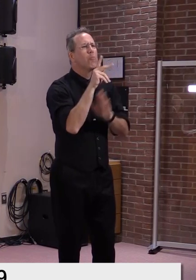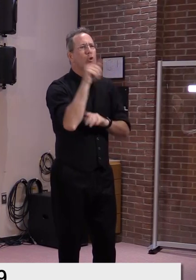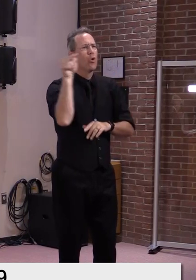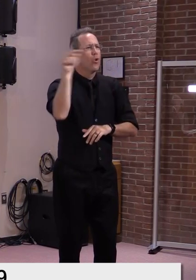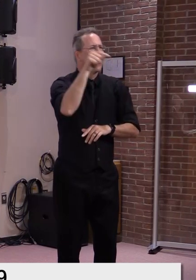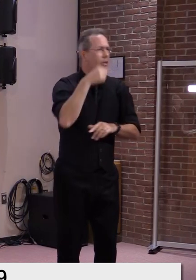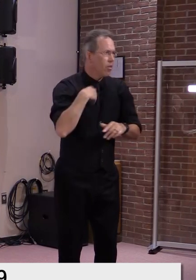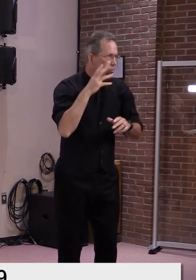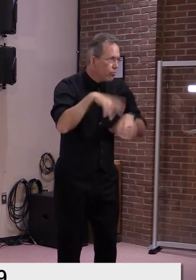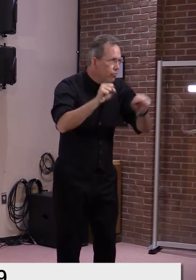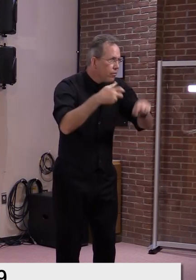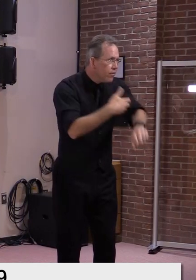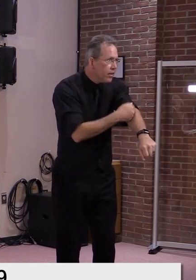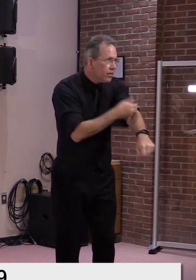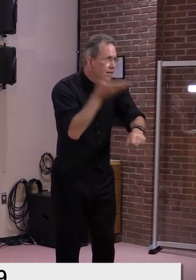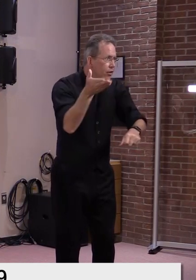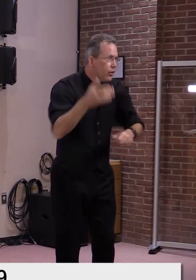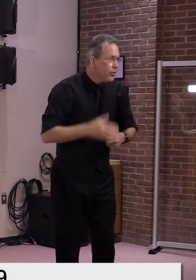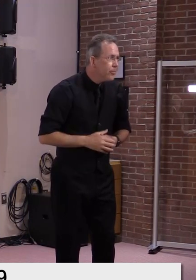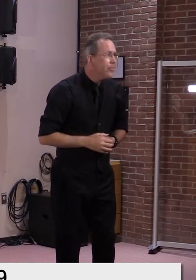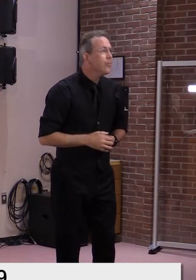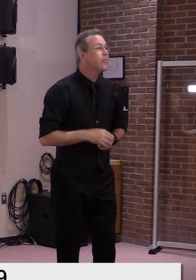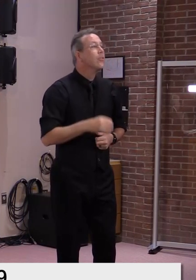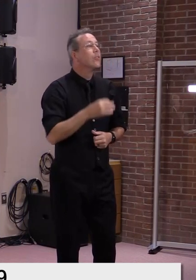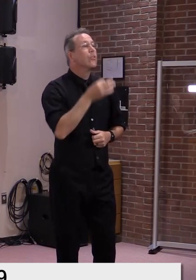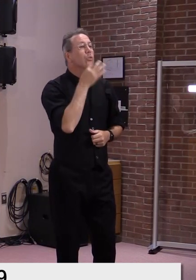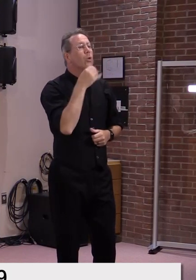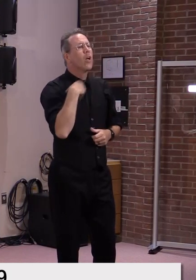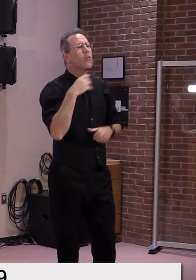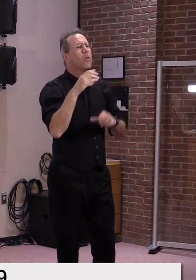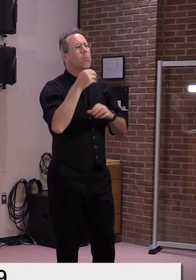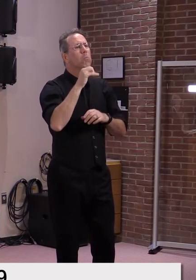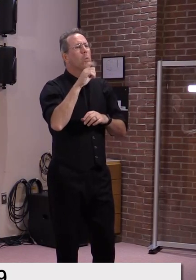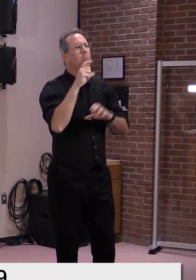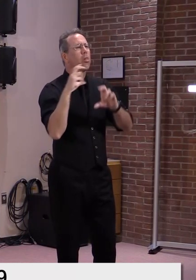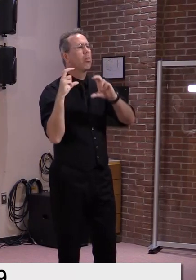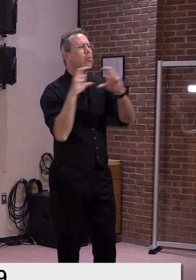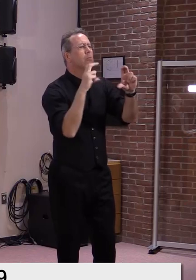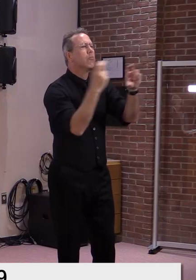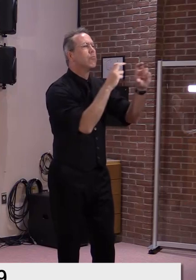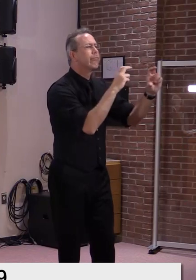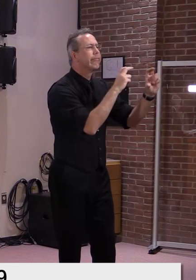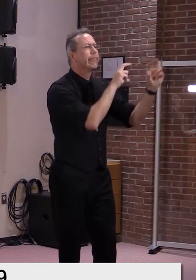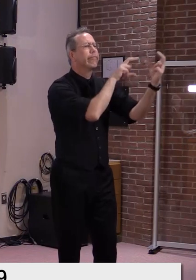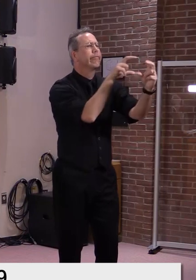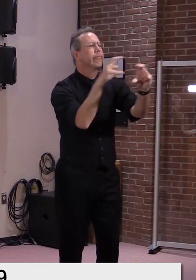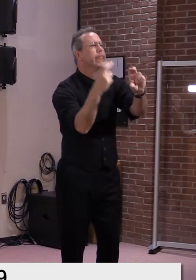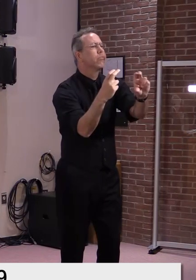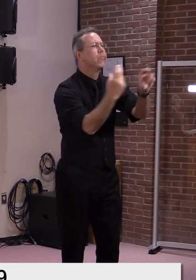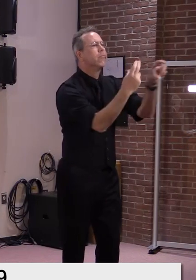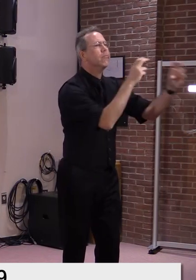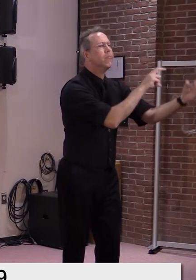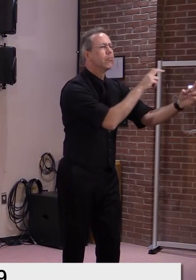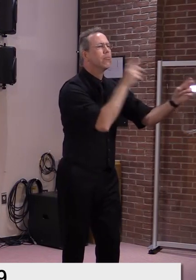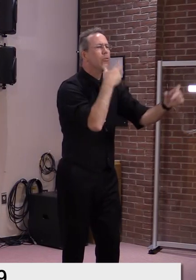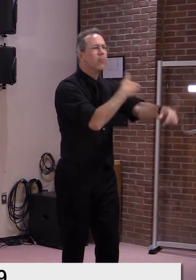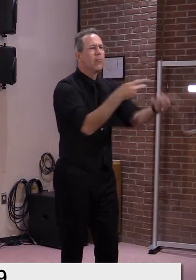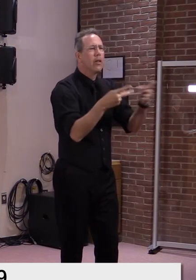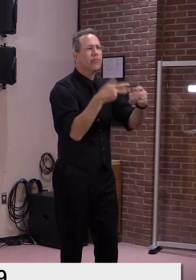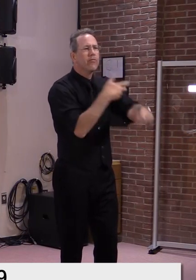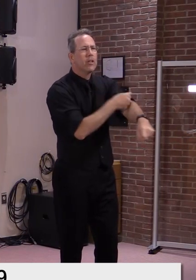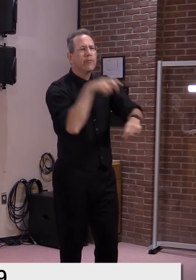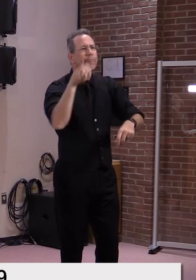the state and a barnstorming event on Route 22A, including events